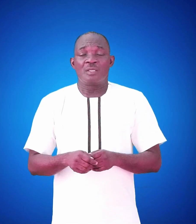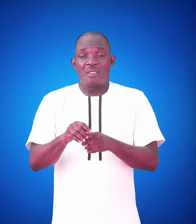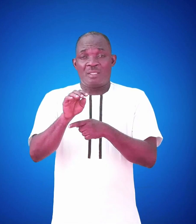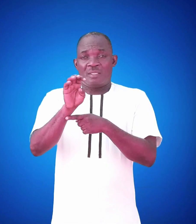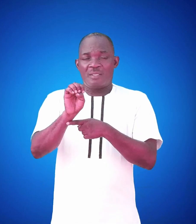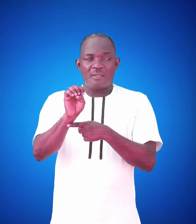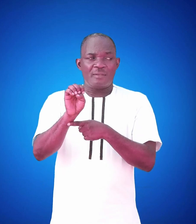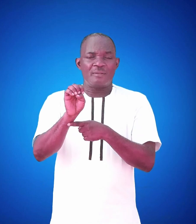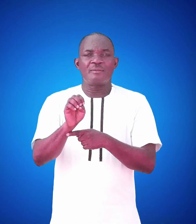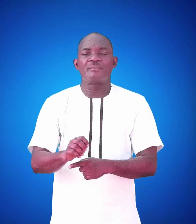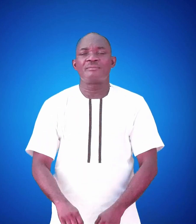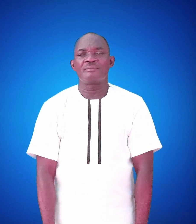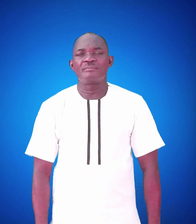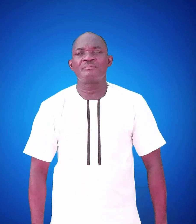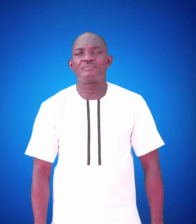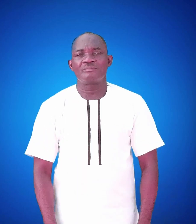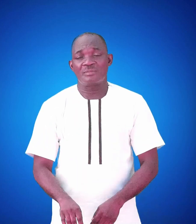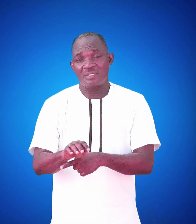E.